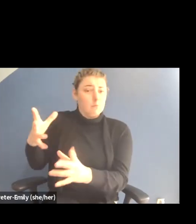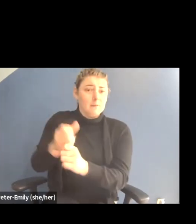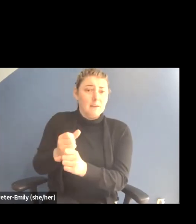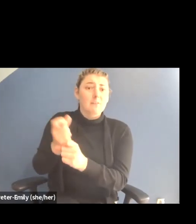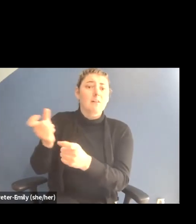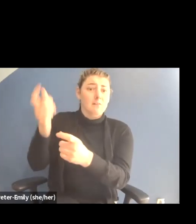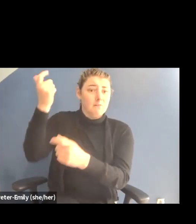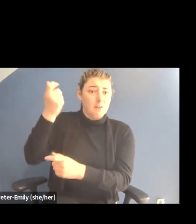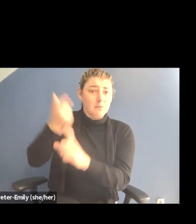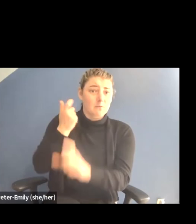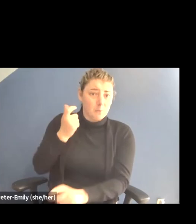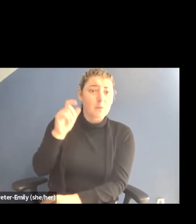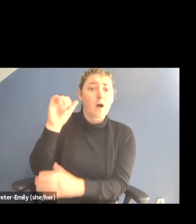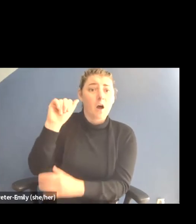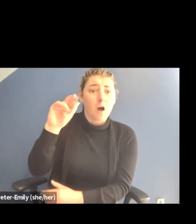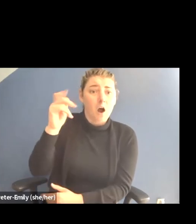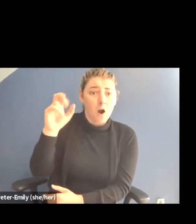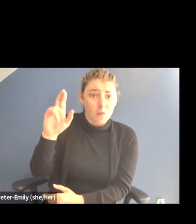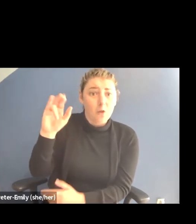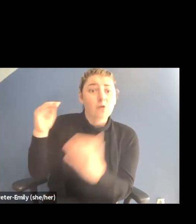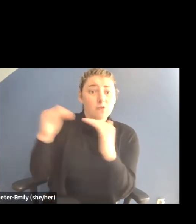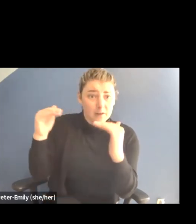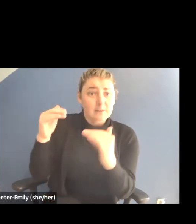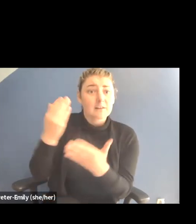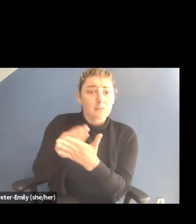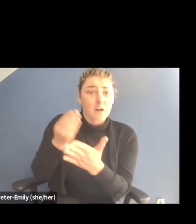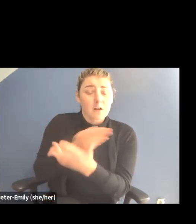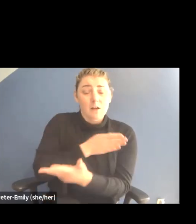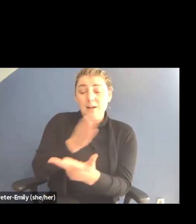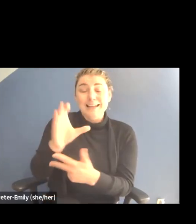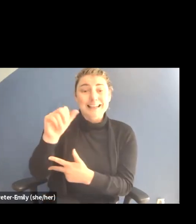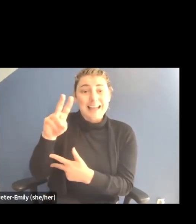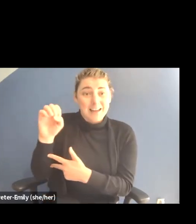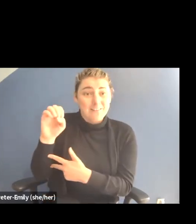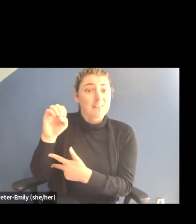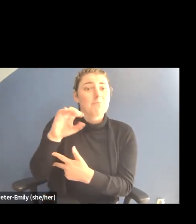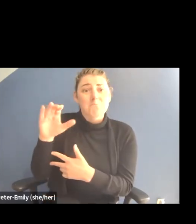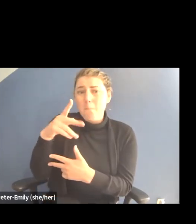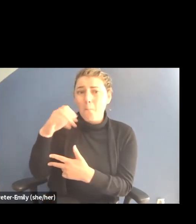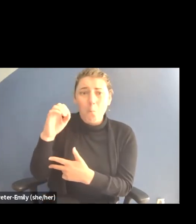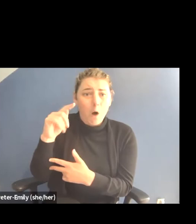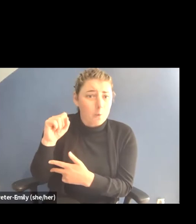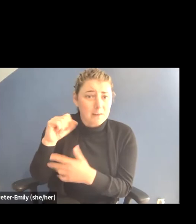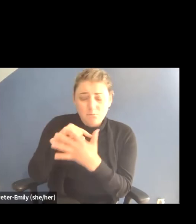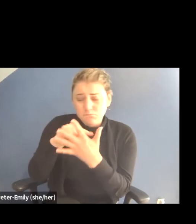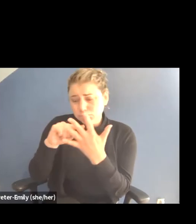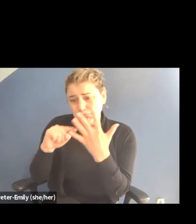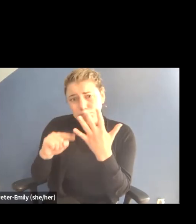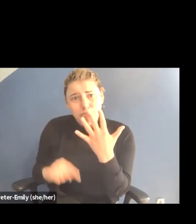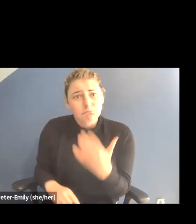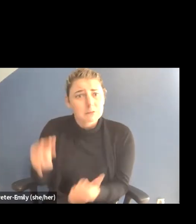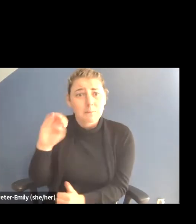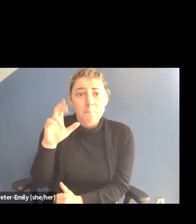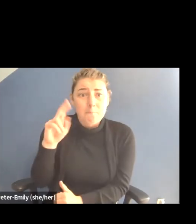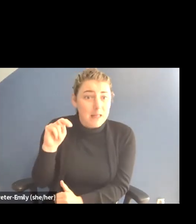from Art for Justice Fund, Air Serenbi, Cave Canem, Poets House, Mellon Research in